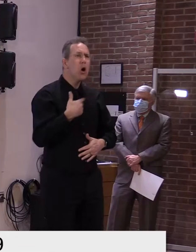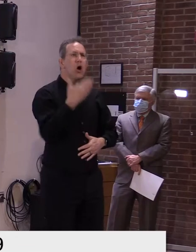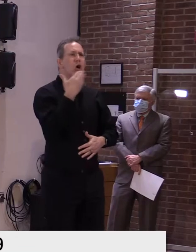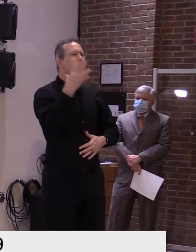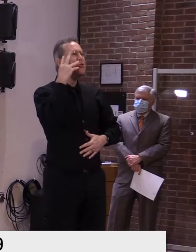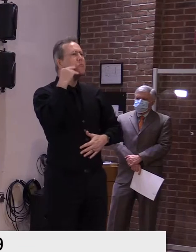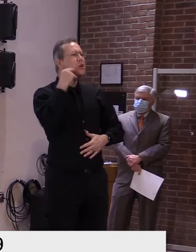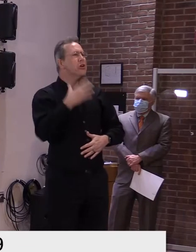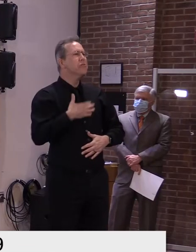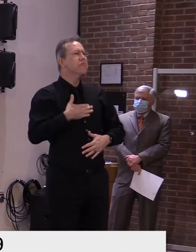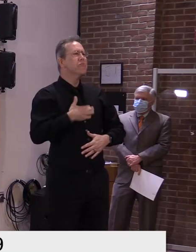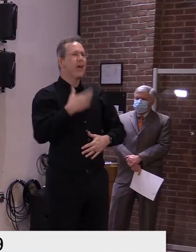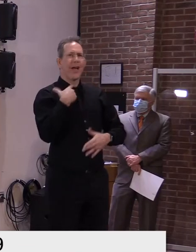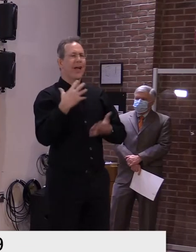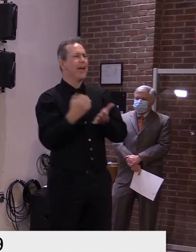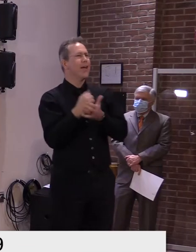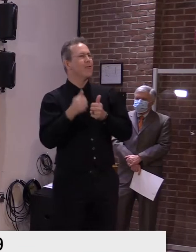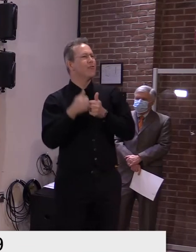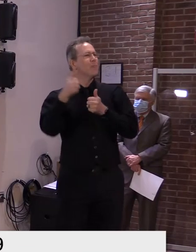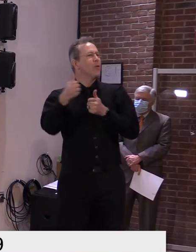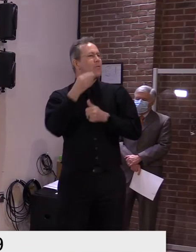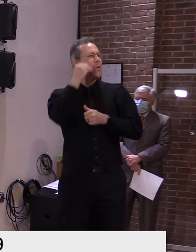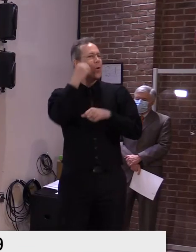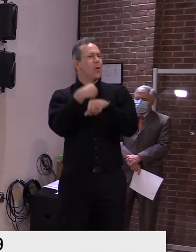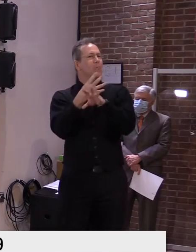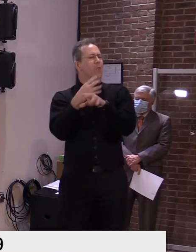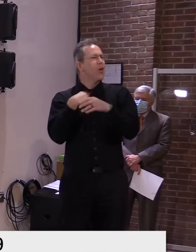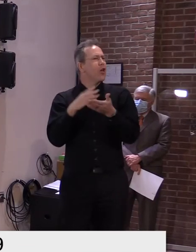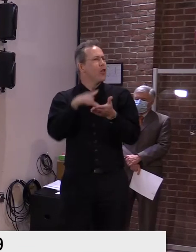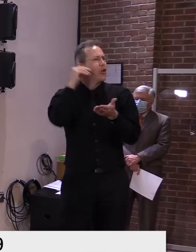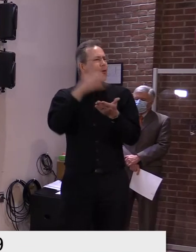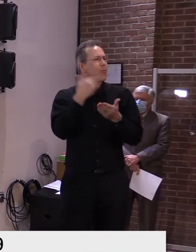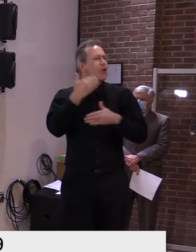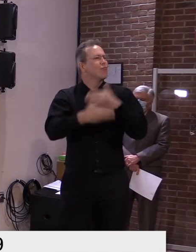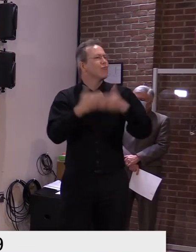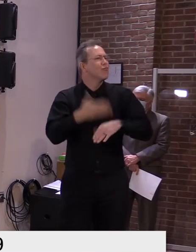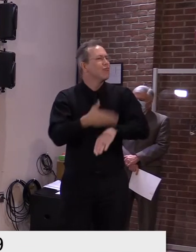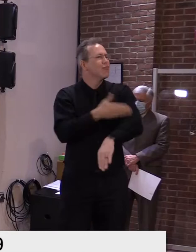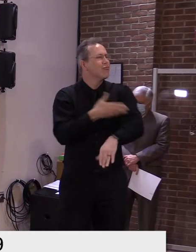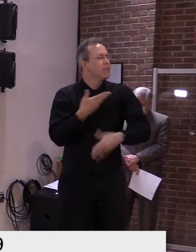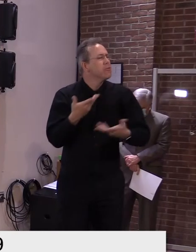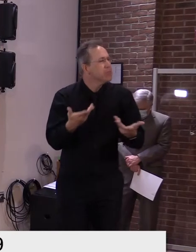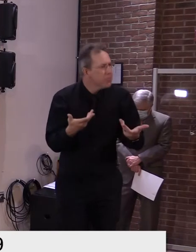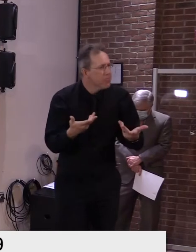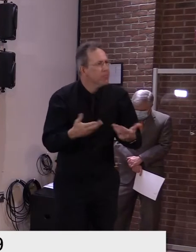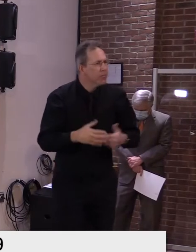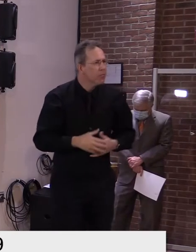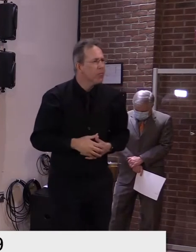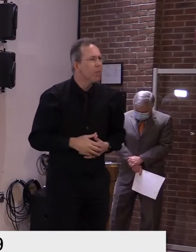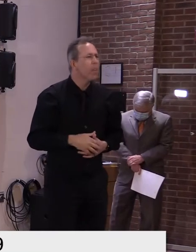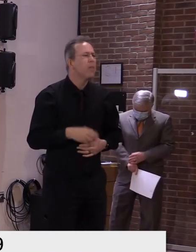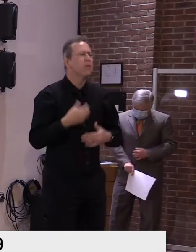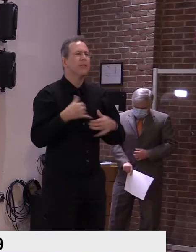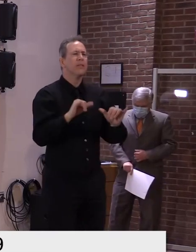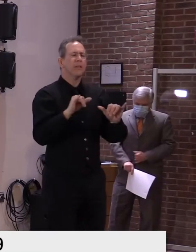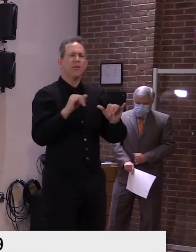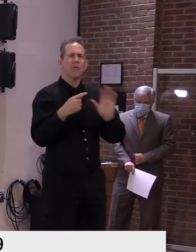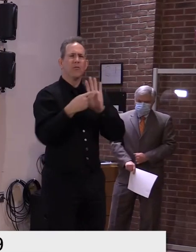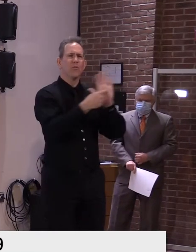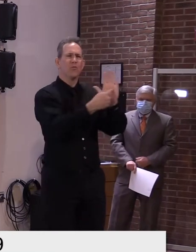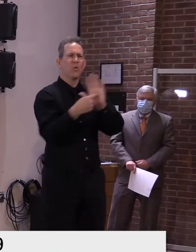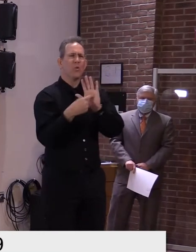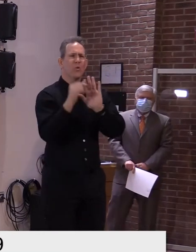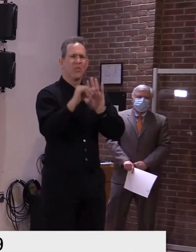her personality. But the majority shared how important it is for their social and emotional well-being to be in